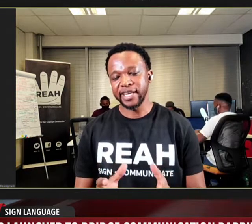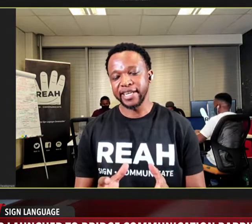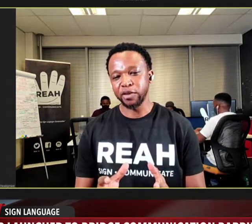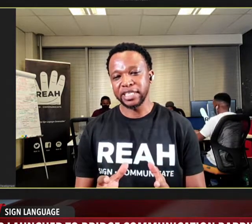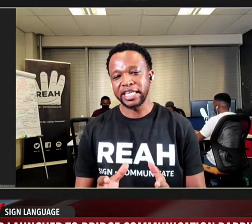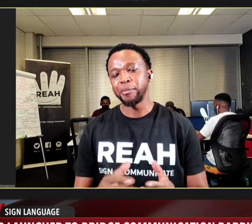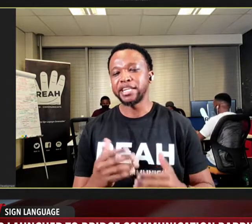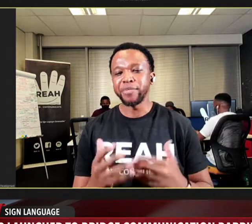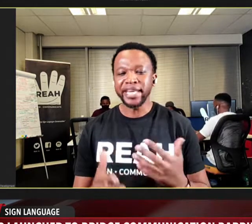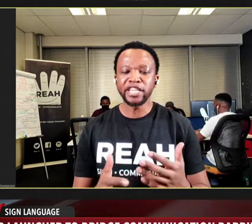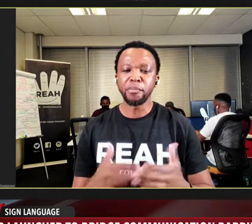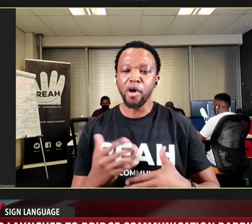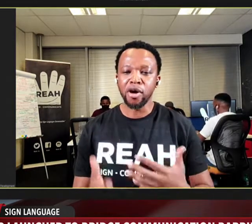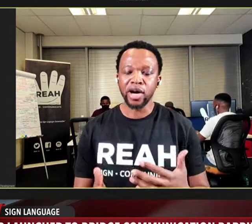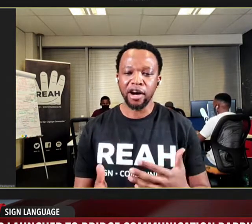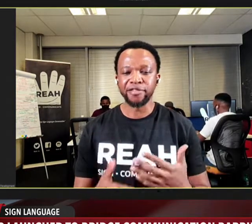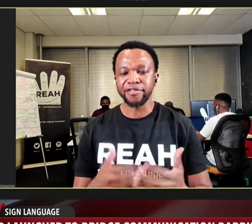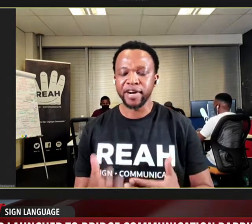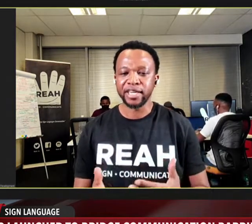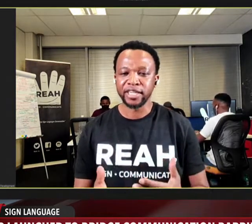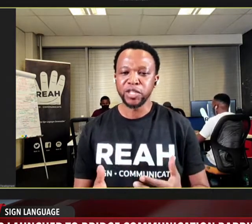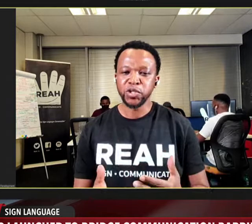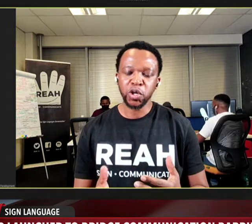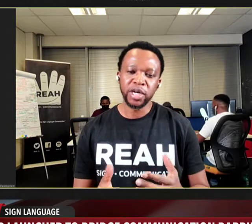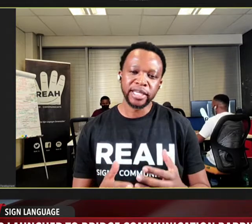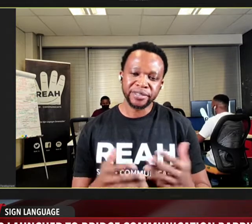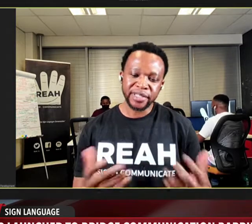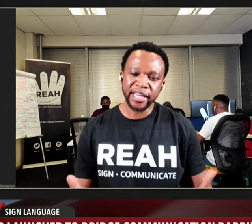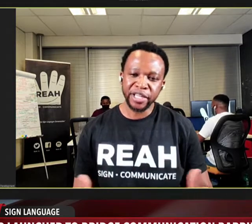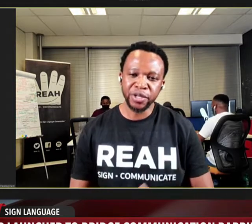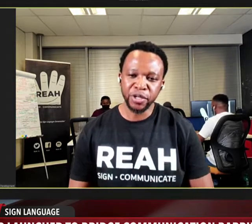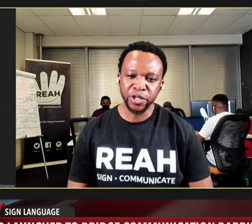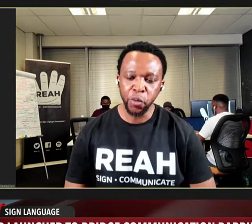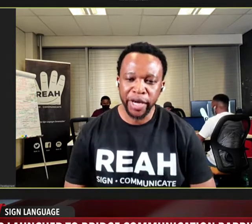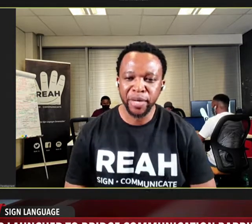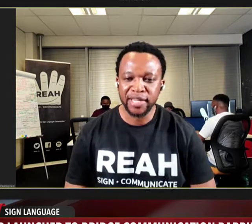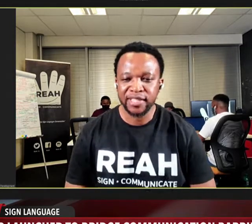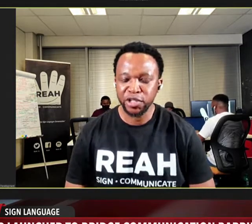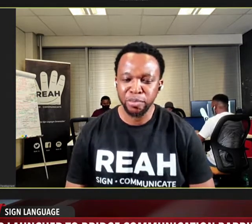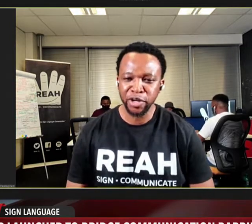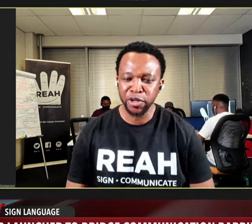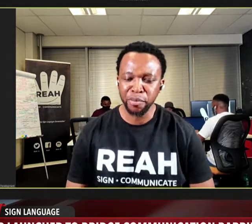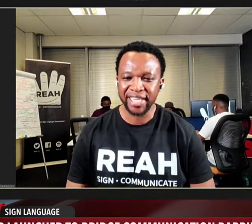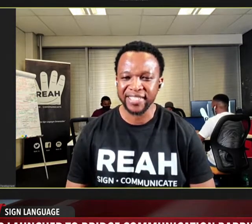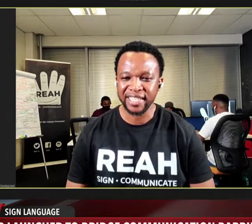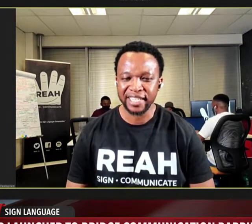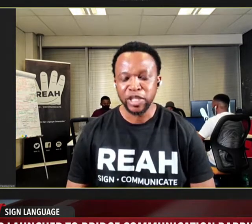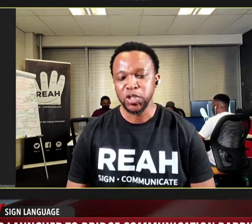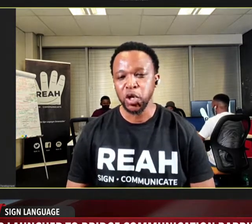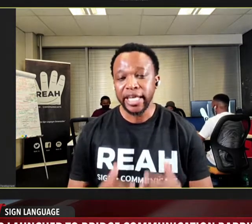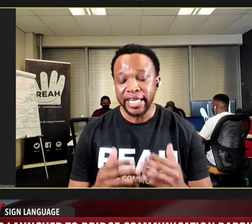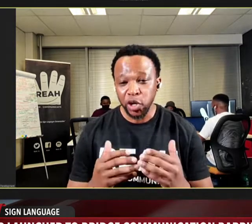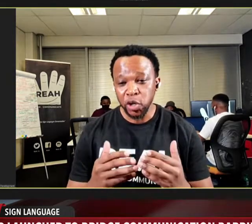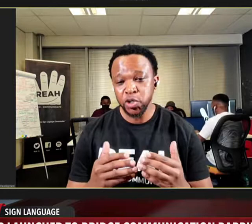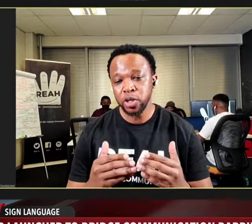learn sign language, but it makes it more of a fun. So just like your word puzzle that you play on your magazine,